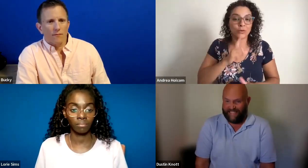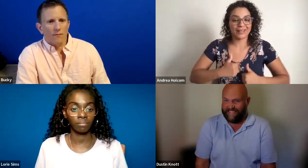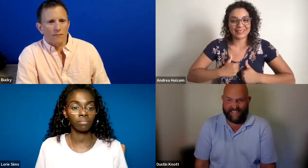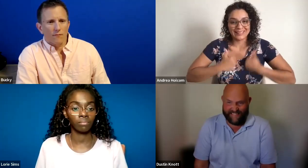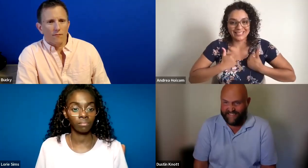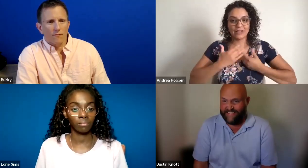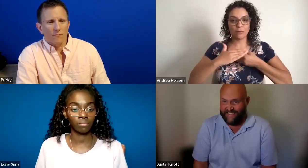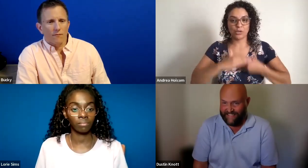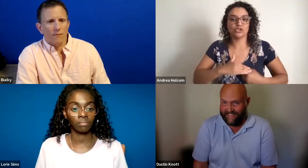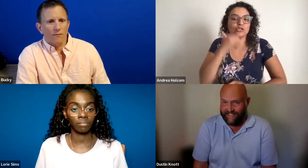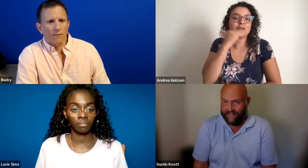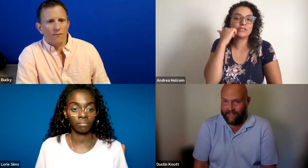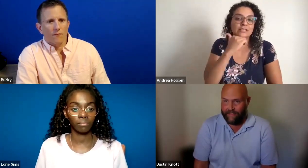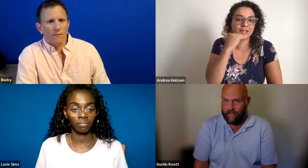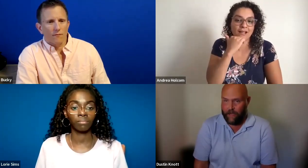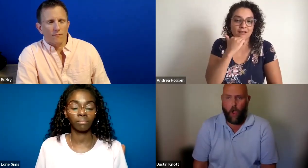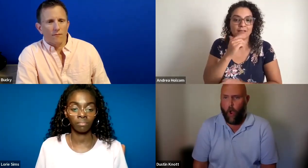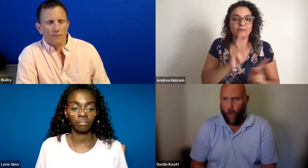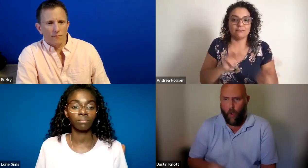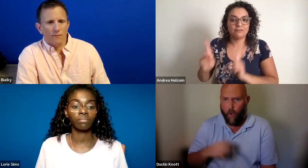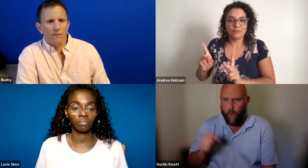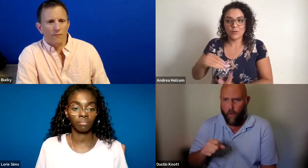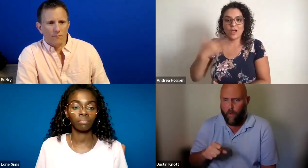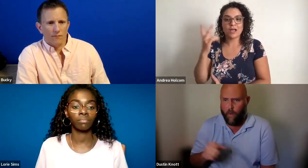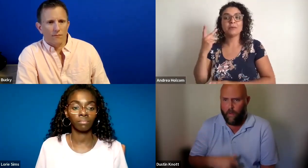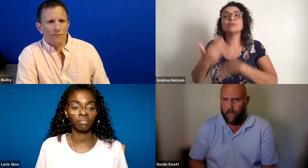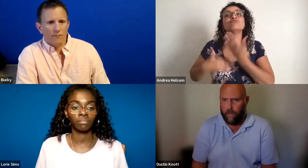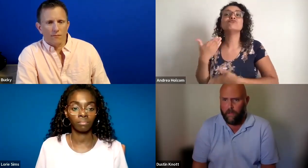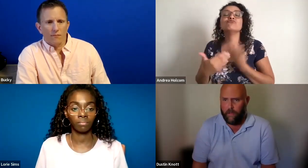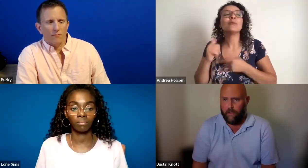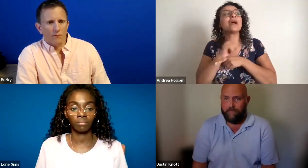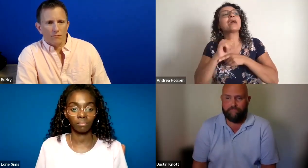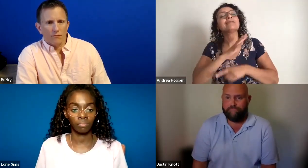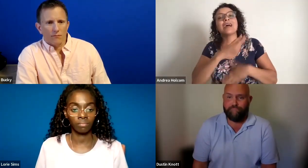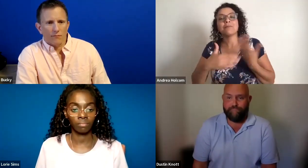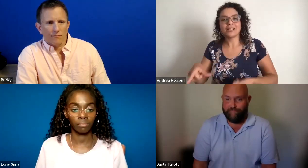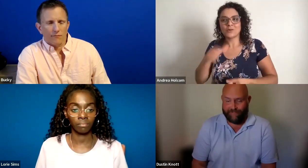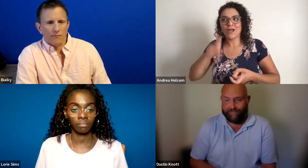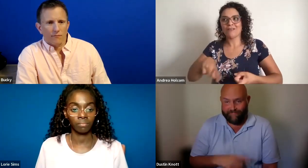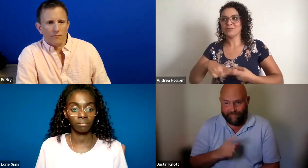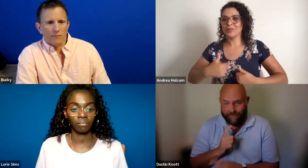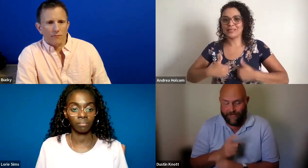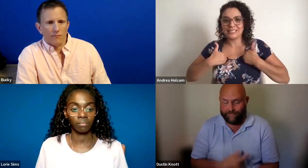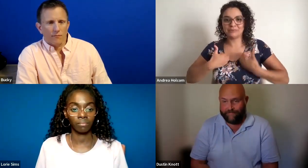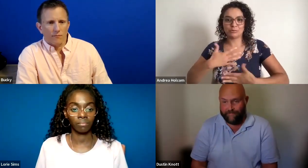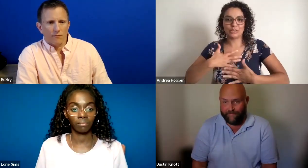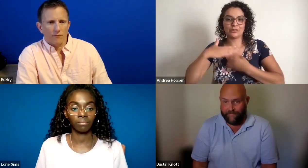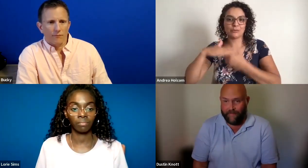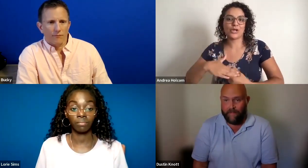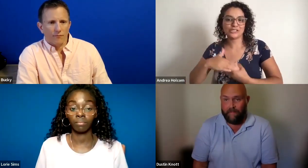very important. People of color, whether it be Black or Latina, it's very important to have those type of